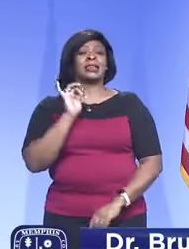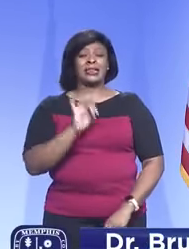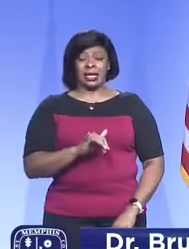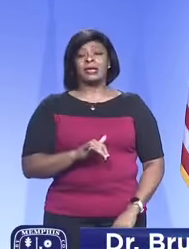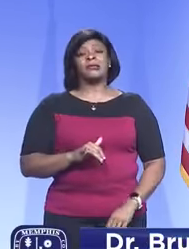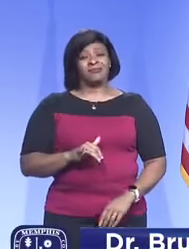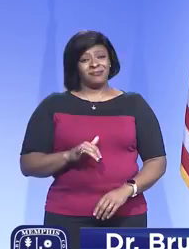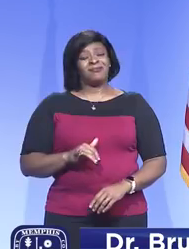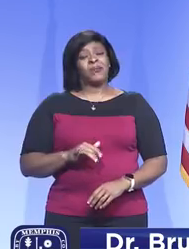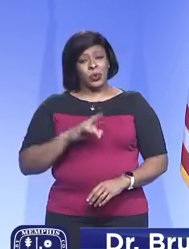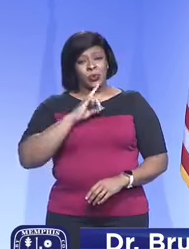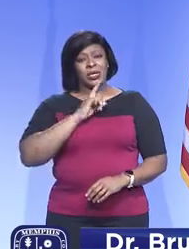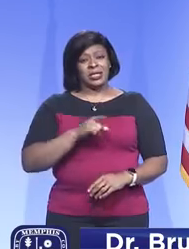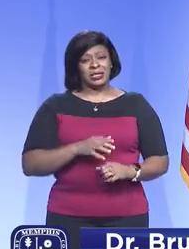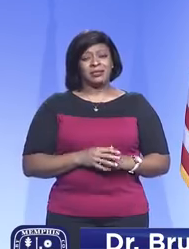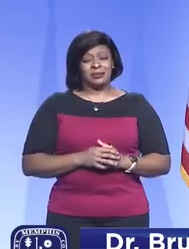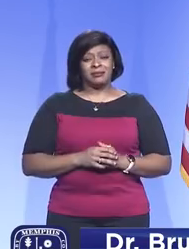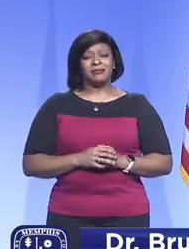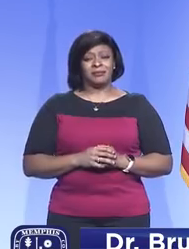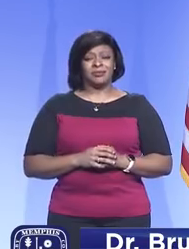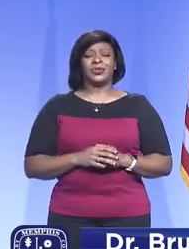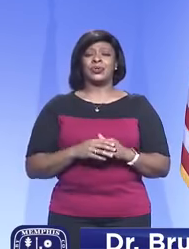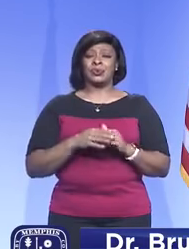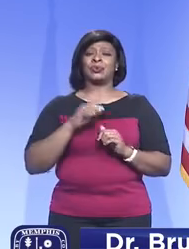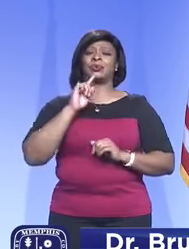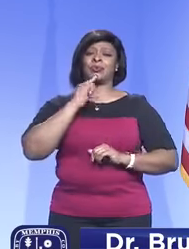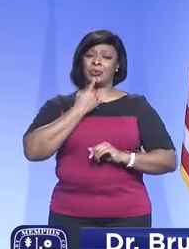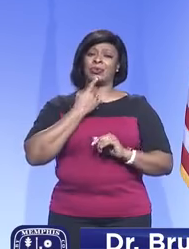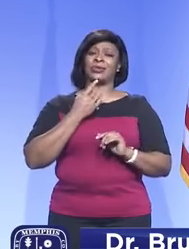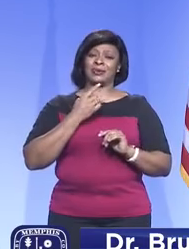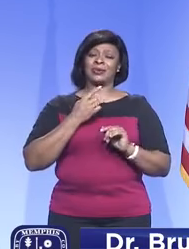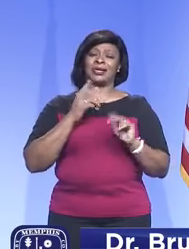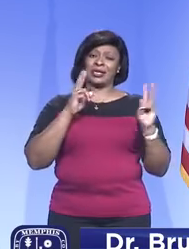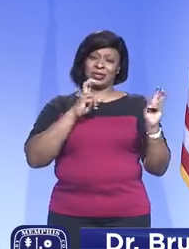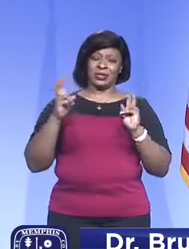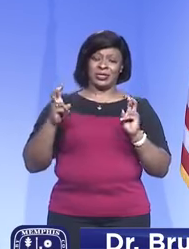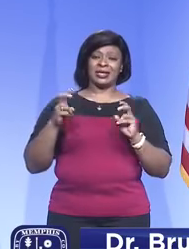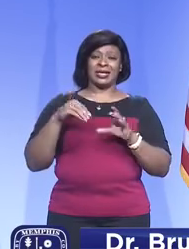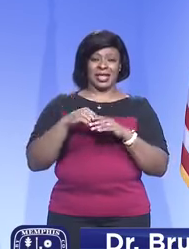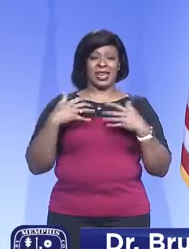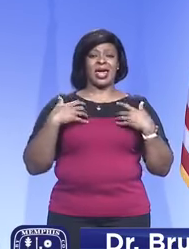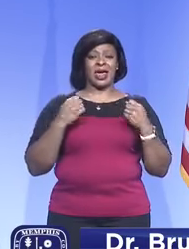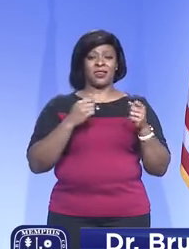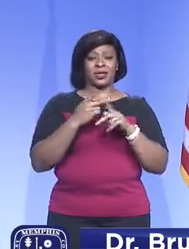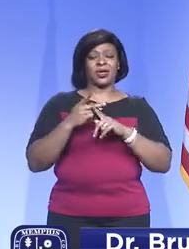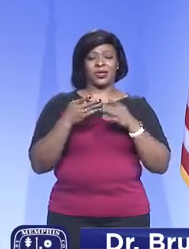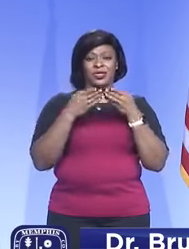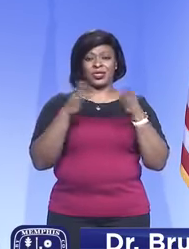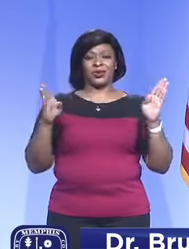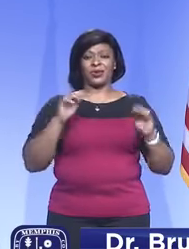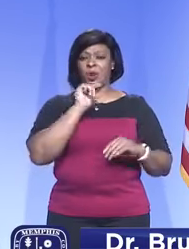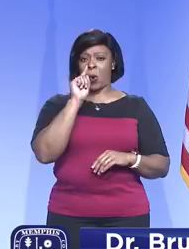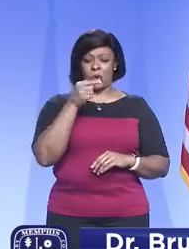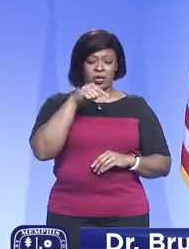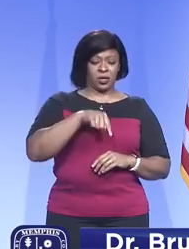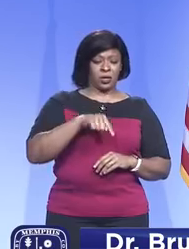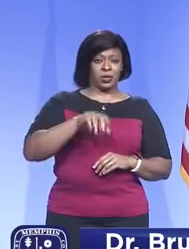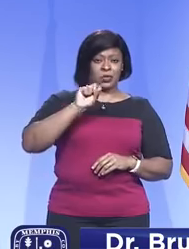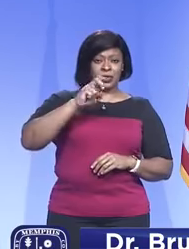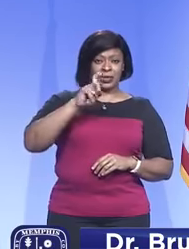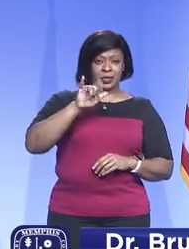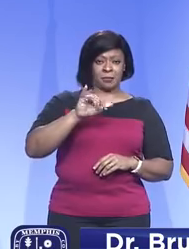really a crucial issue with our healthcare system in general, not only just in Shelby County,